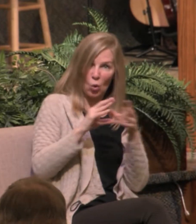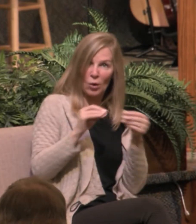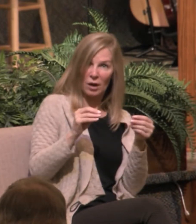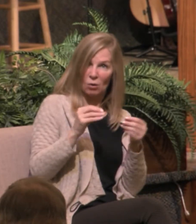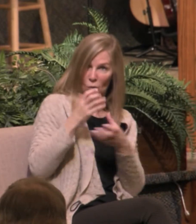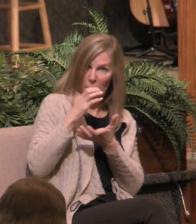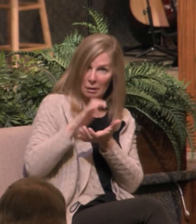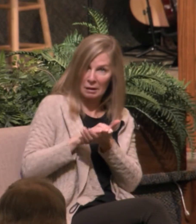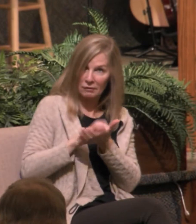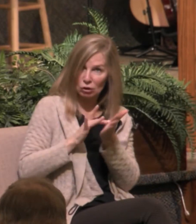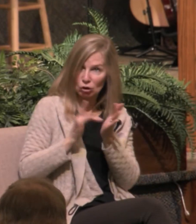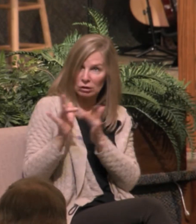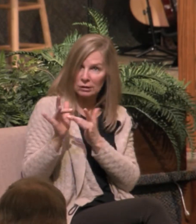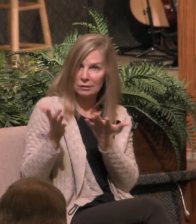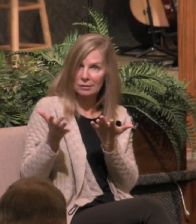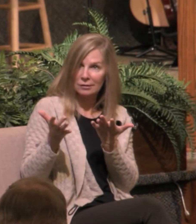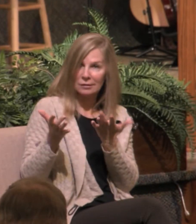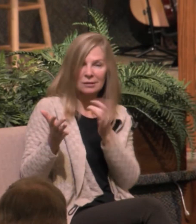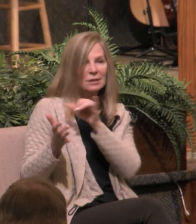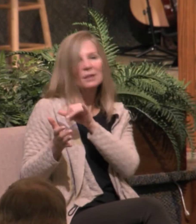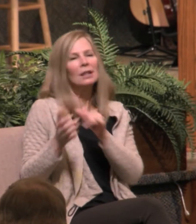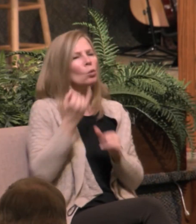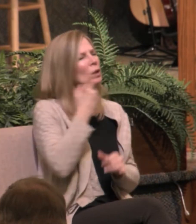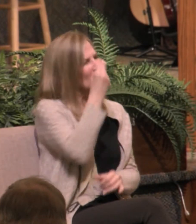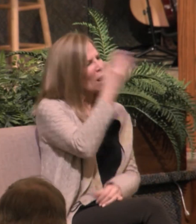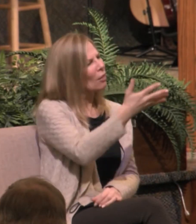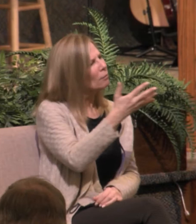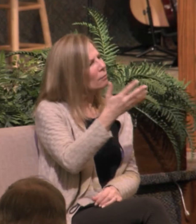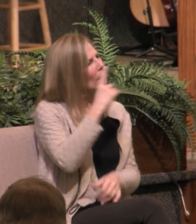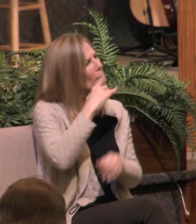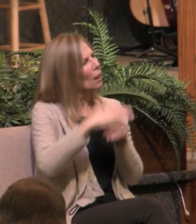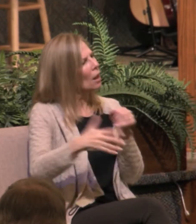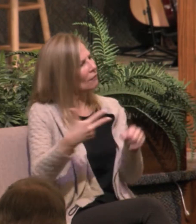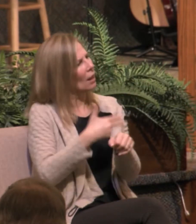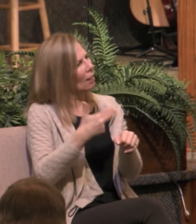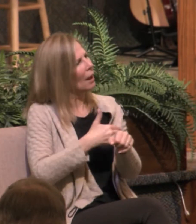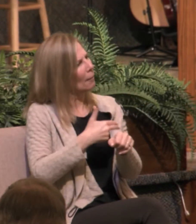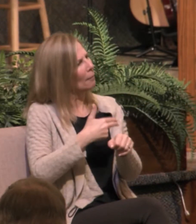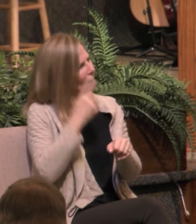the doorpost of your house, when we say to them, the blood of the lamb was shed for you.